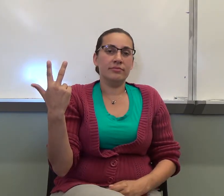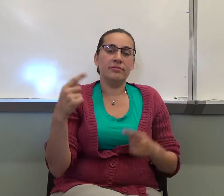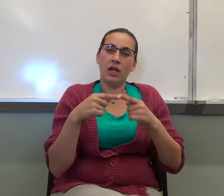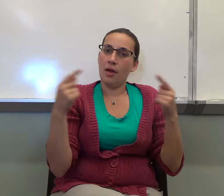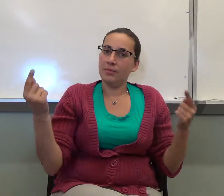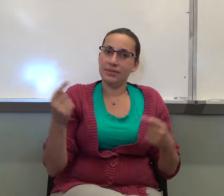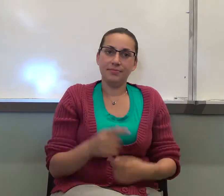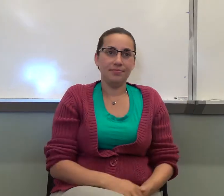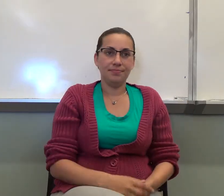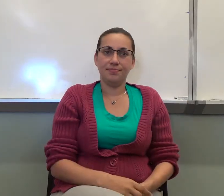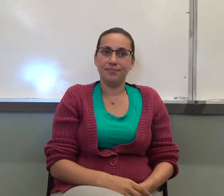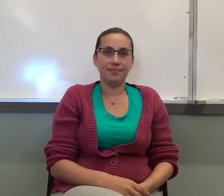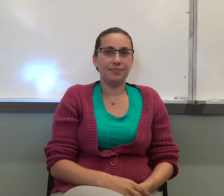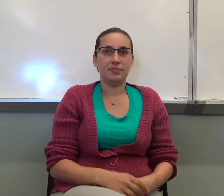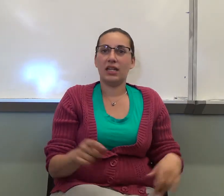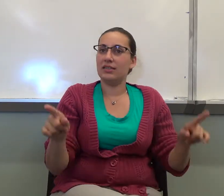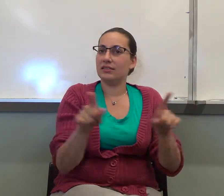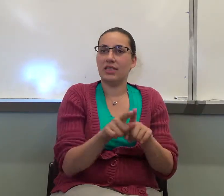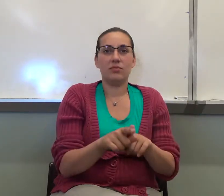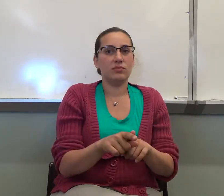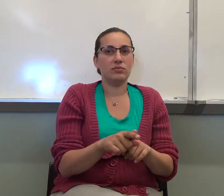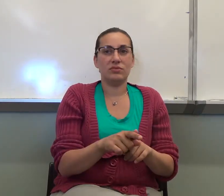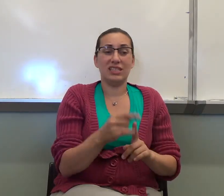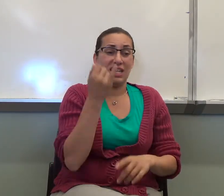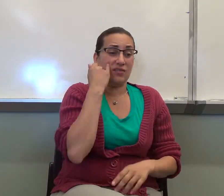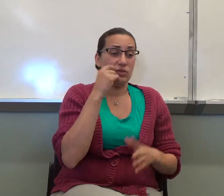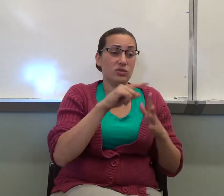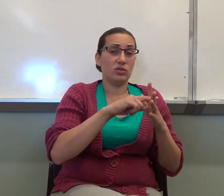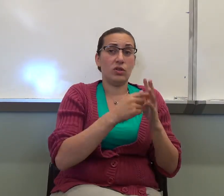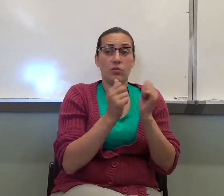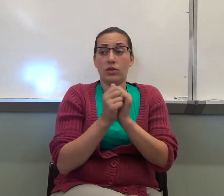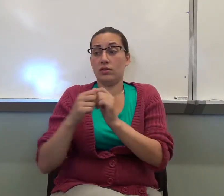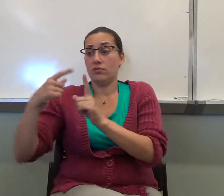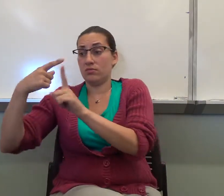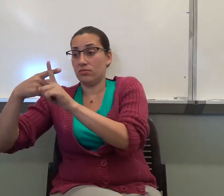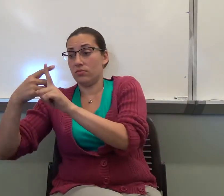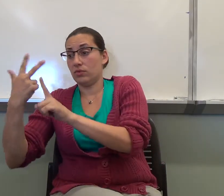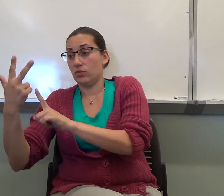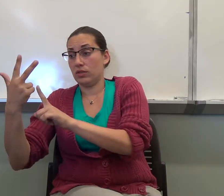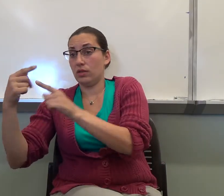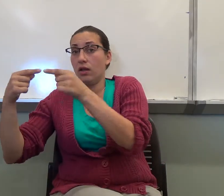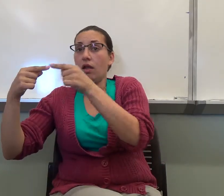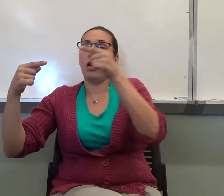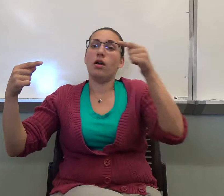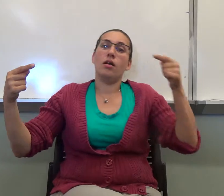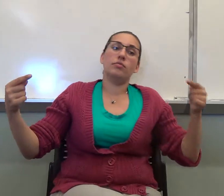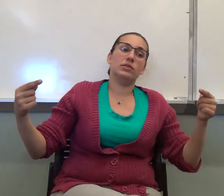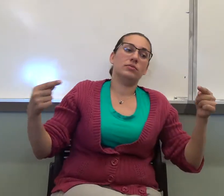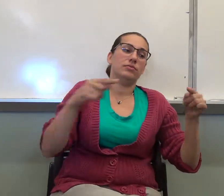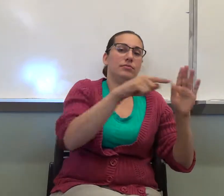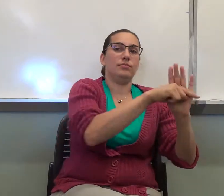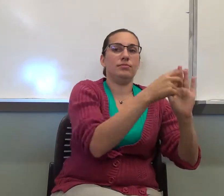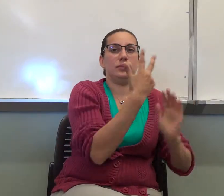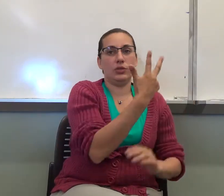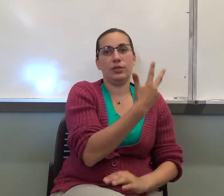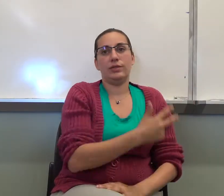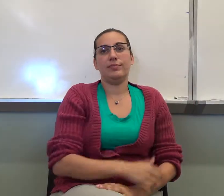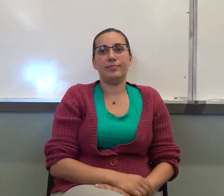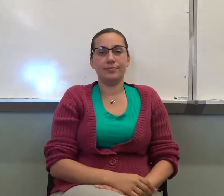happen if you started with a plus 3. Its opposite would be minus 3. Okay, so what they're really saying